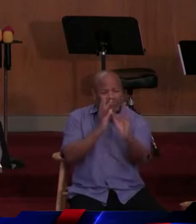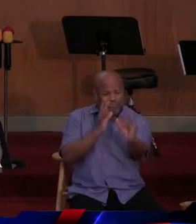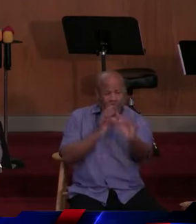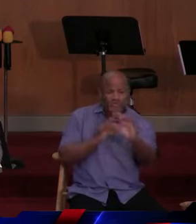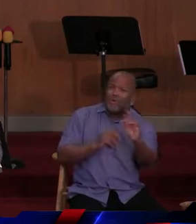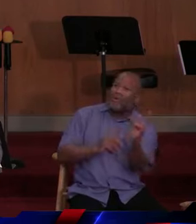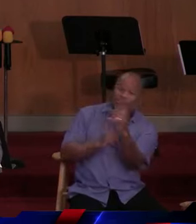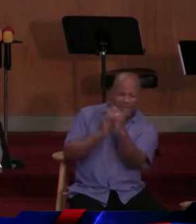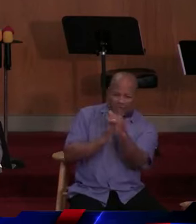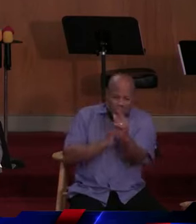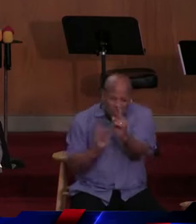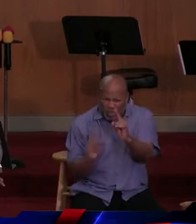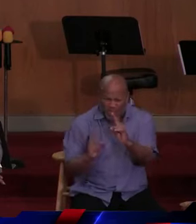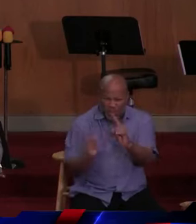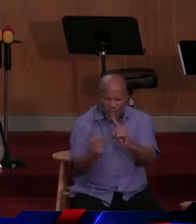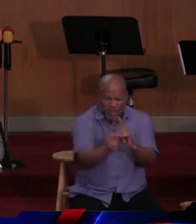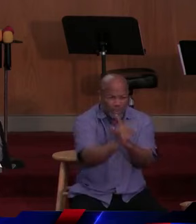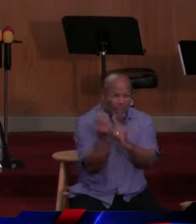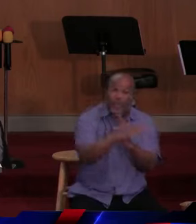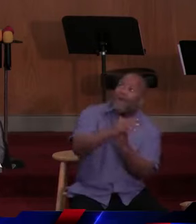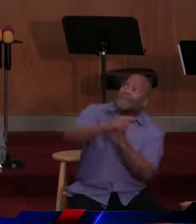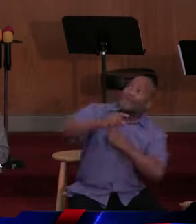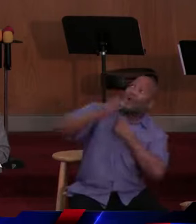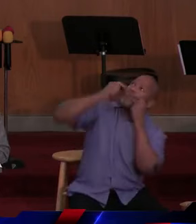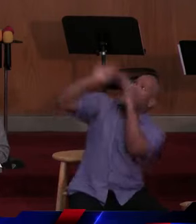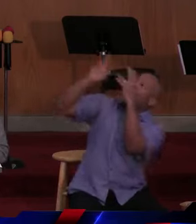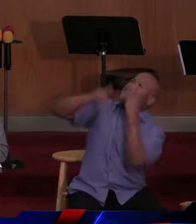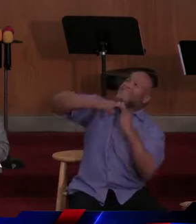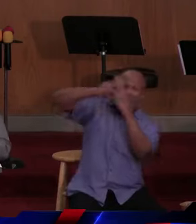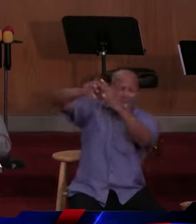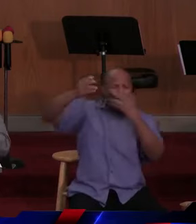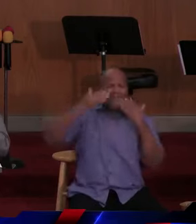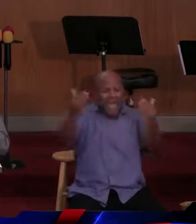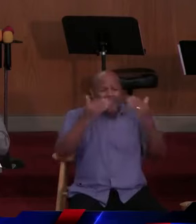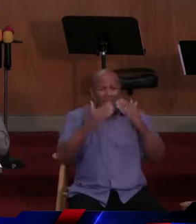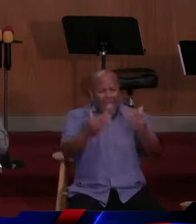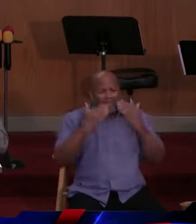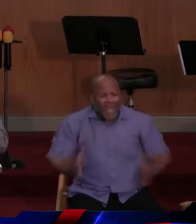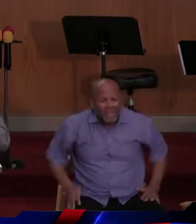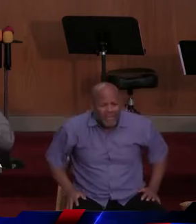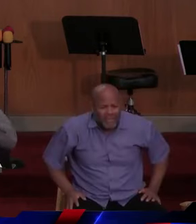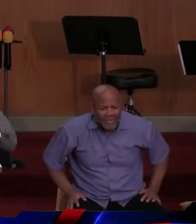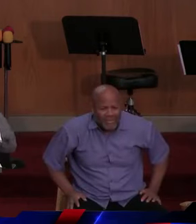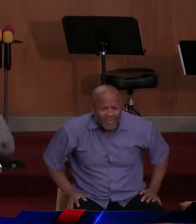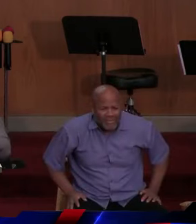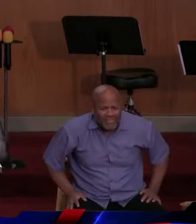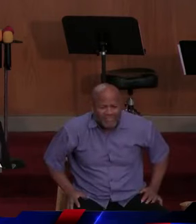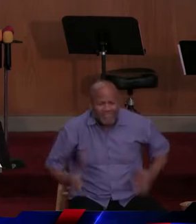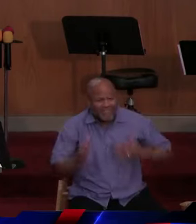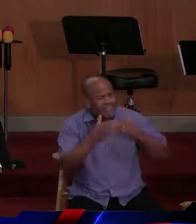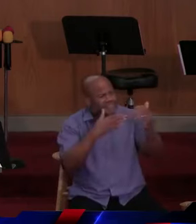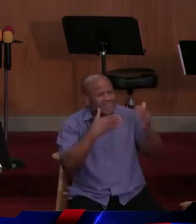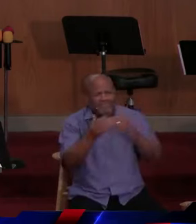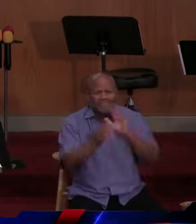Come on. Here's the takeaway. No matter where you are